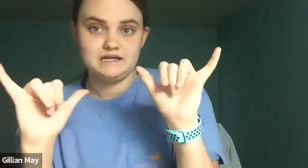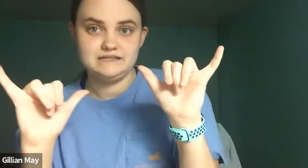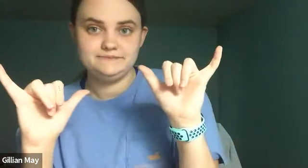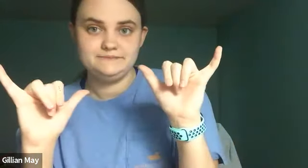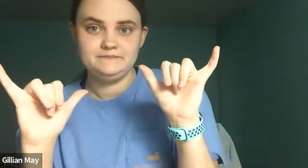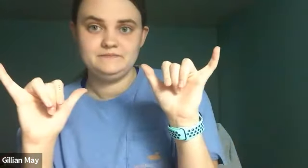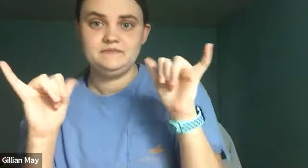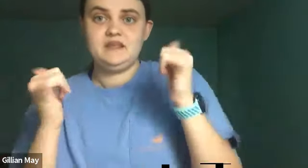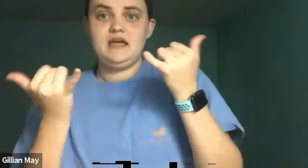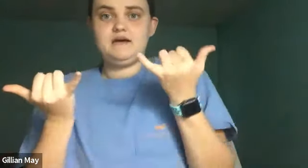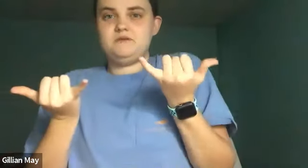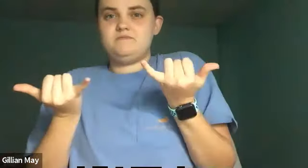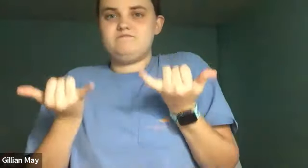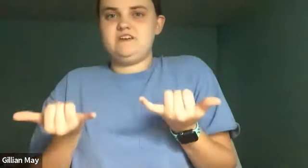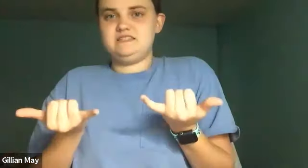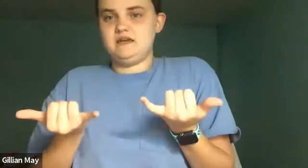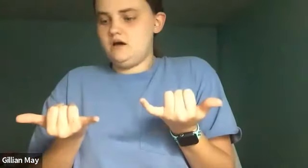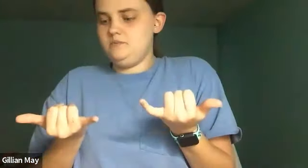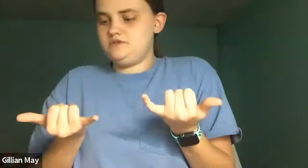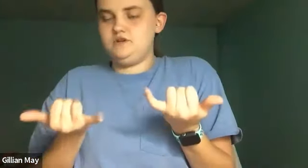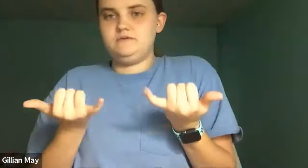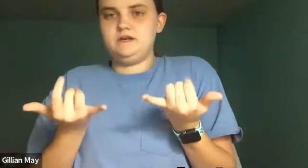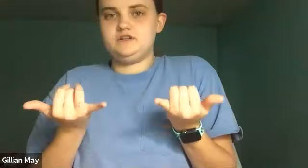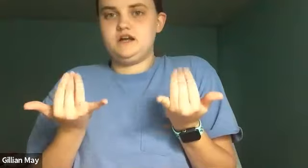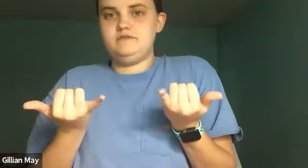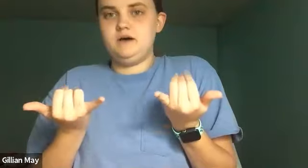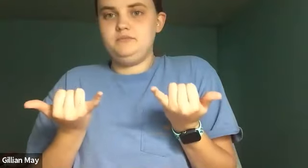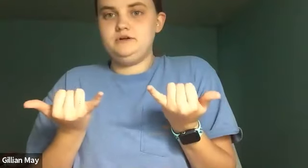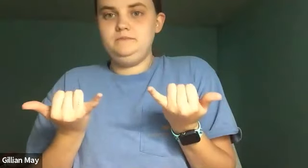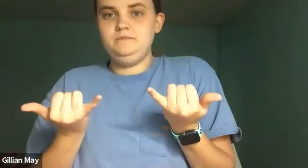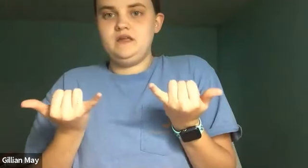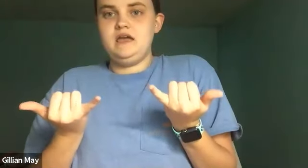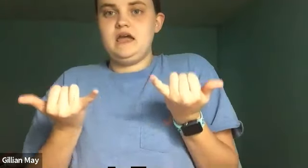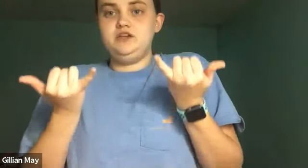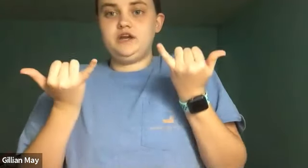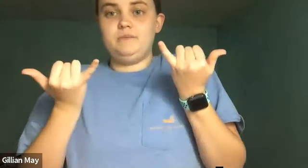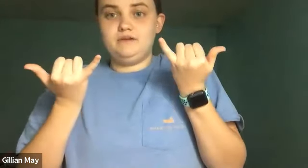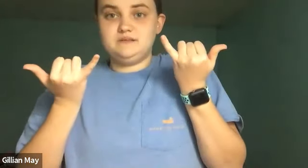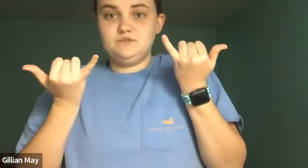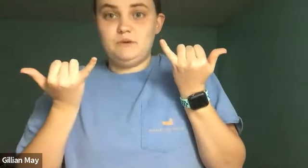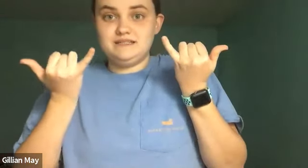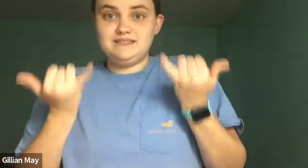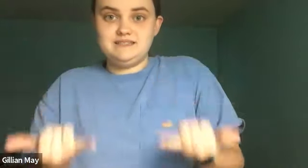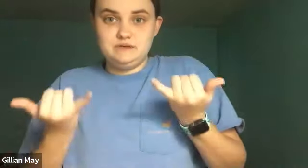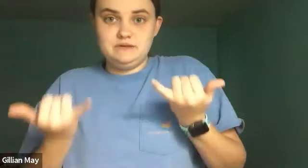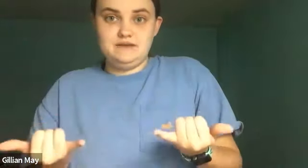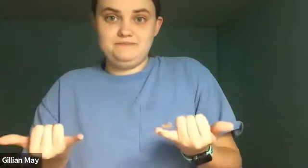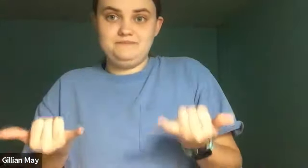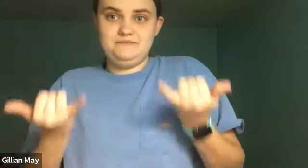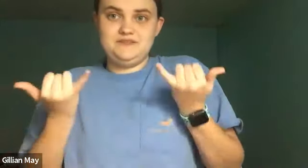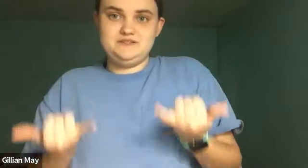Y's, have them facing up. So your fingers are kind of upward, and you're going to bounce them twice. Today,